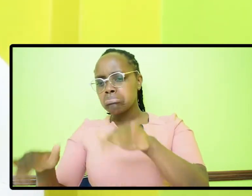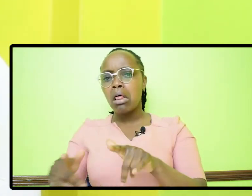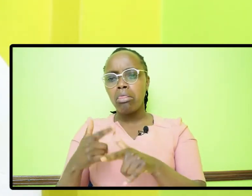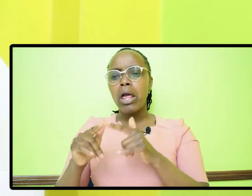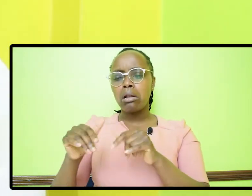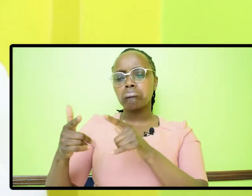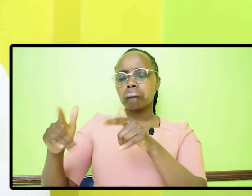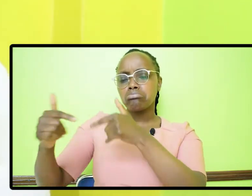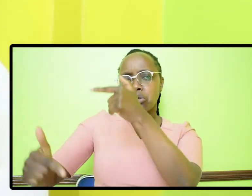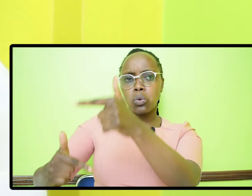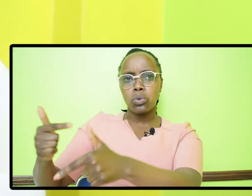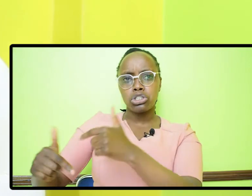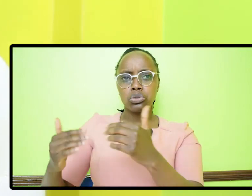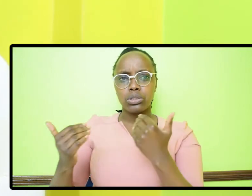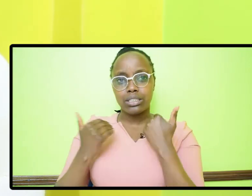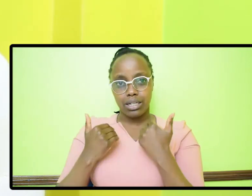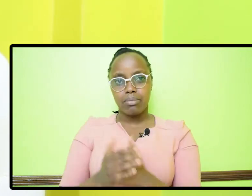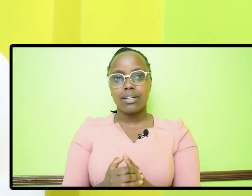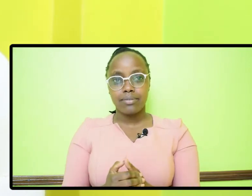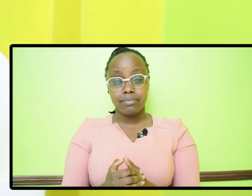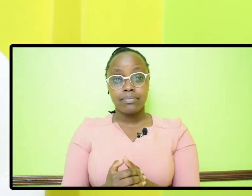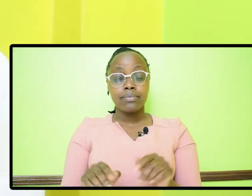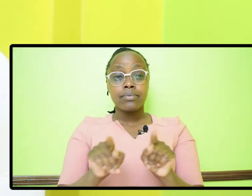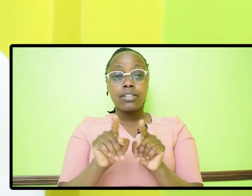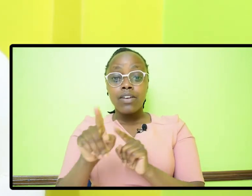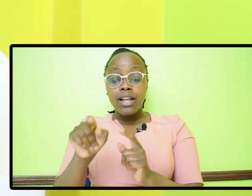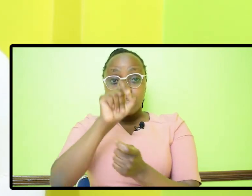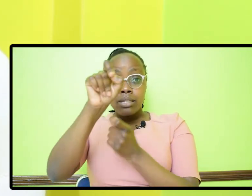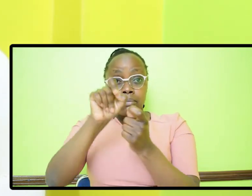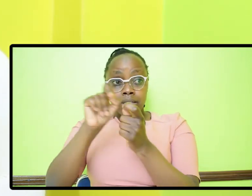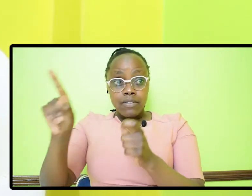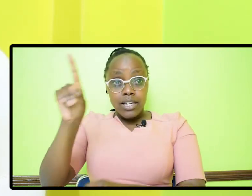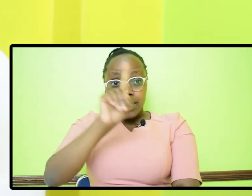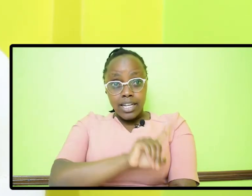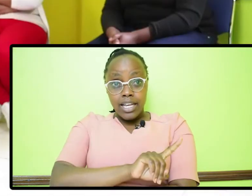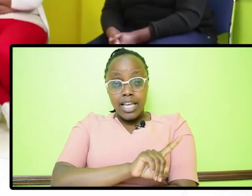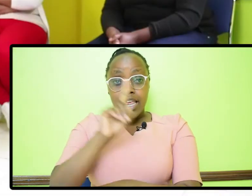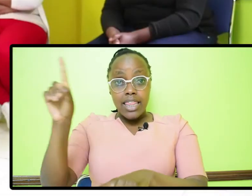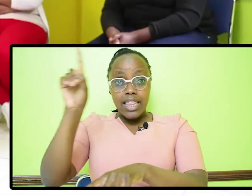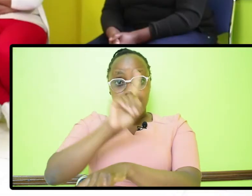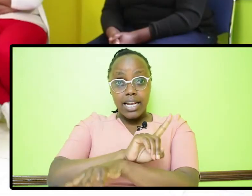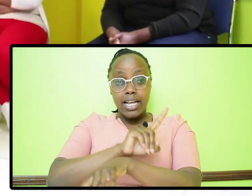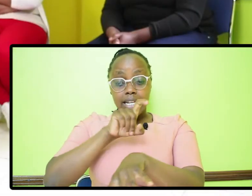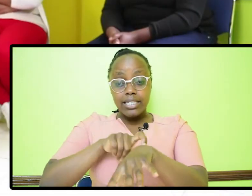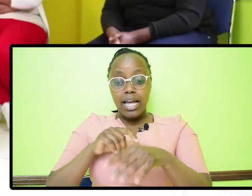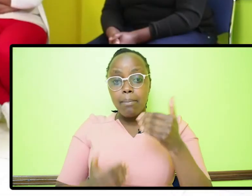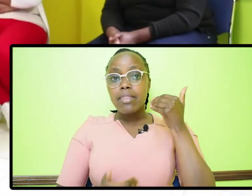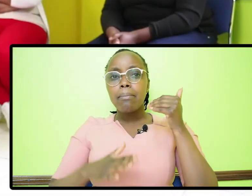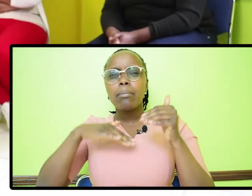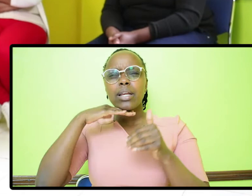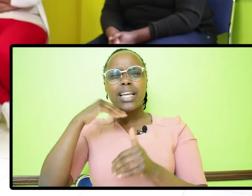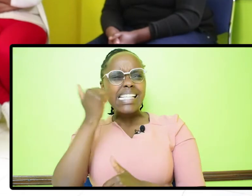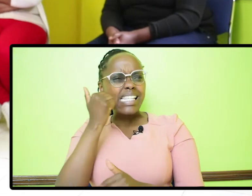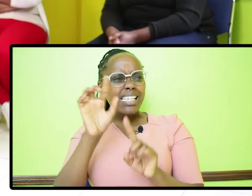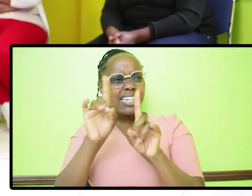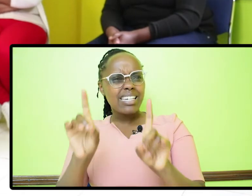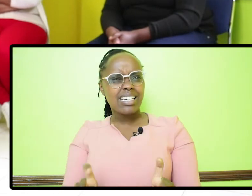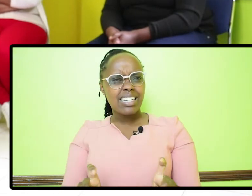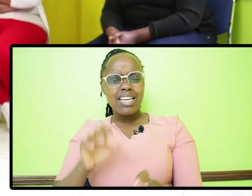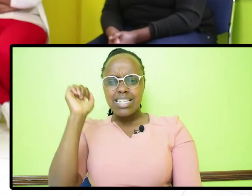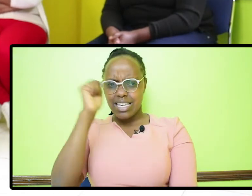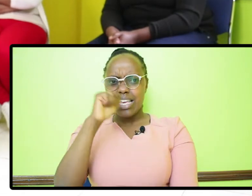baby, yeah. Wow, wow. So on this day, the day that the baby died, was the baby